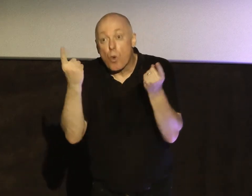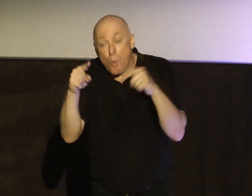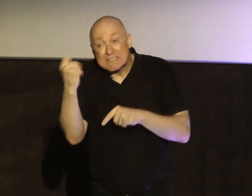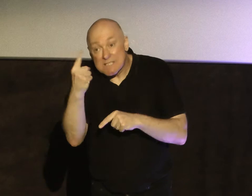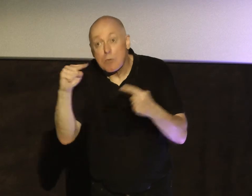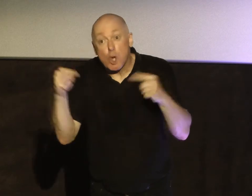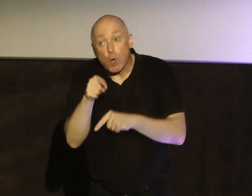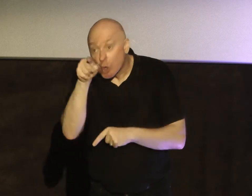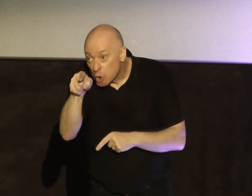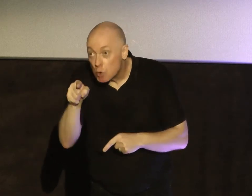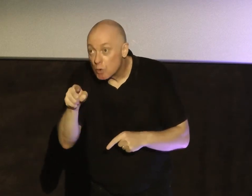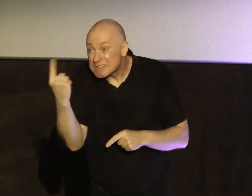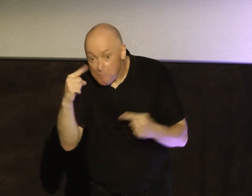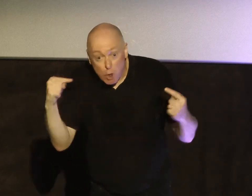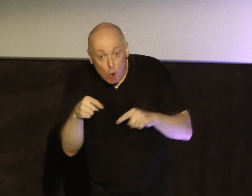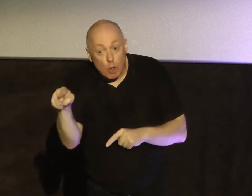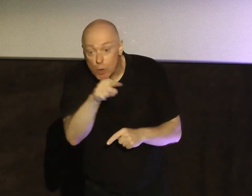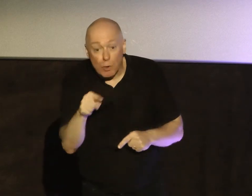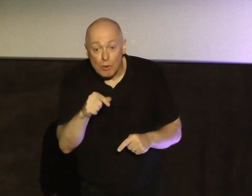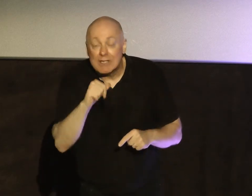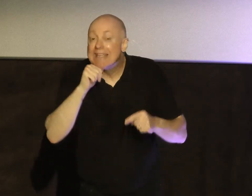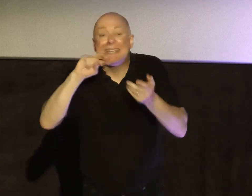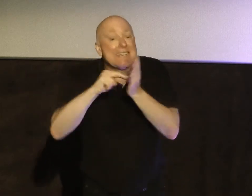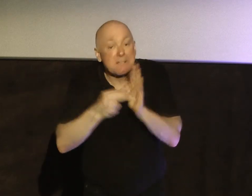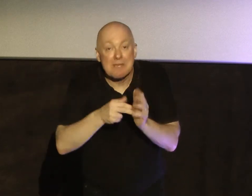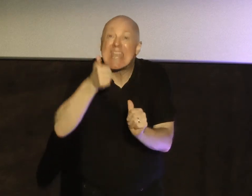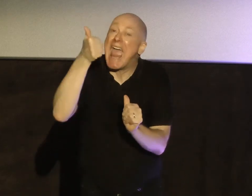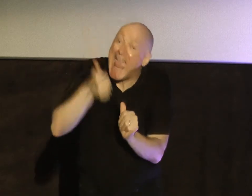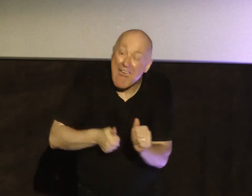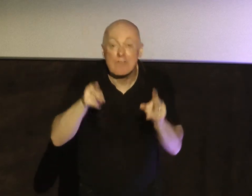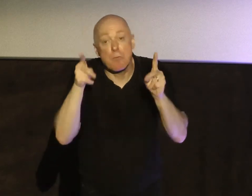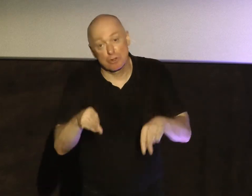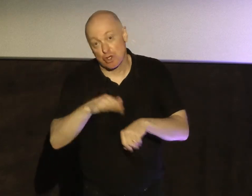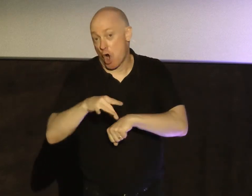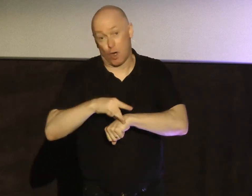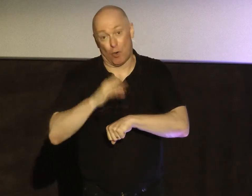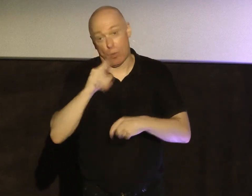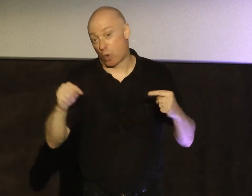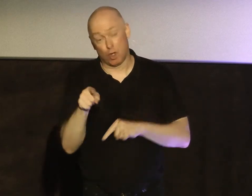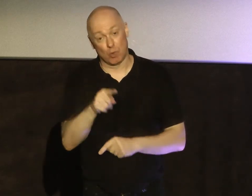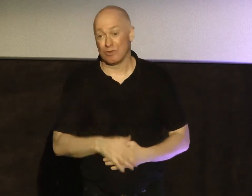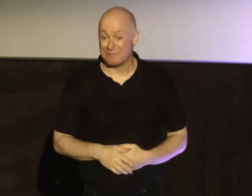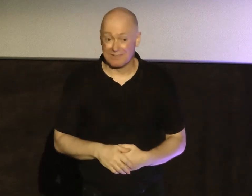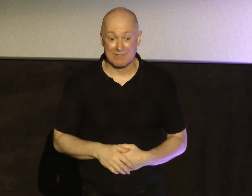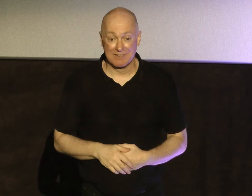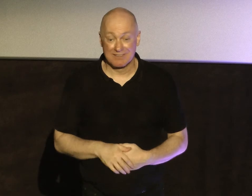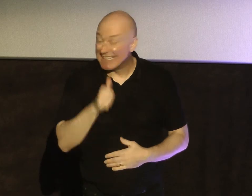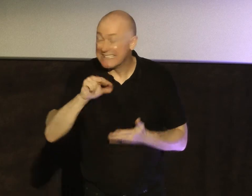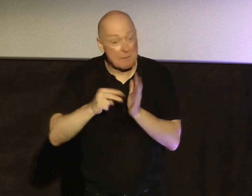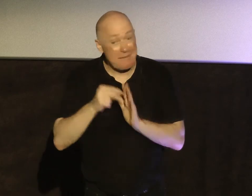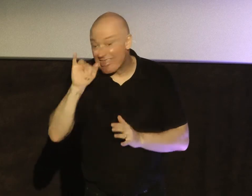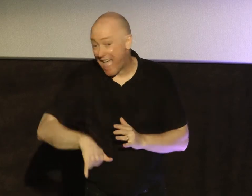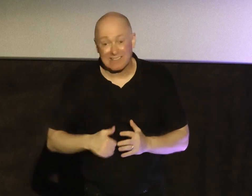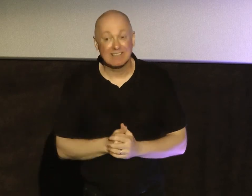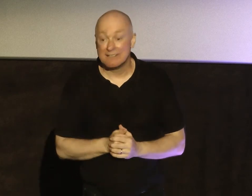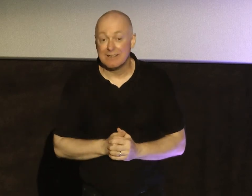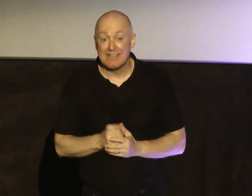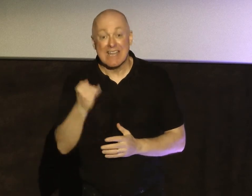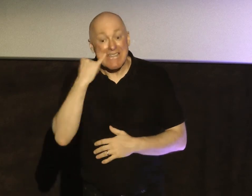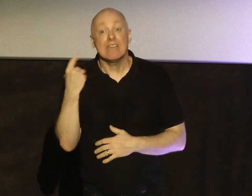has hurt you, it doesn't mean that every single person on the planet is going to hurt you. It doesn't mean that. If someone has caused